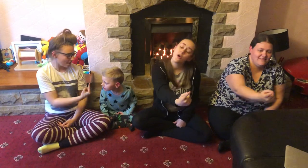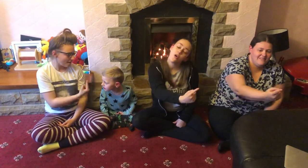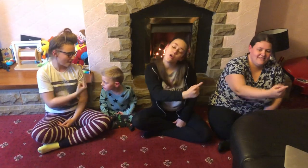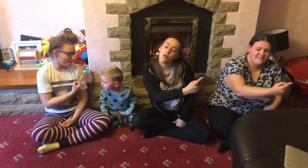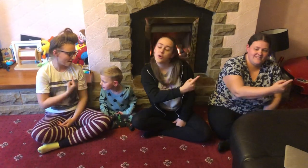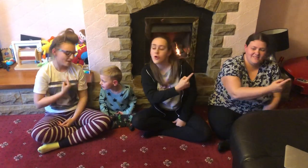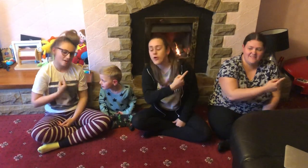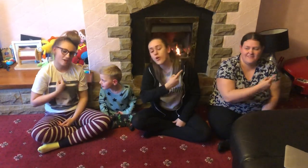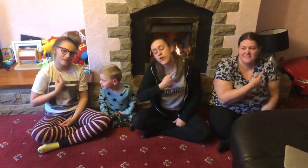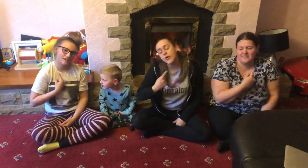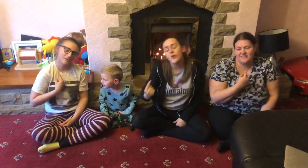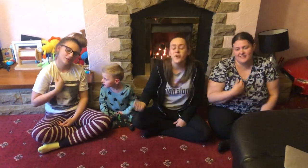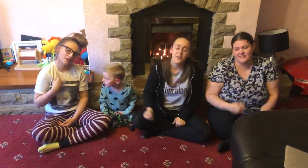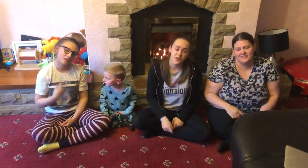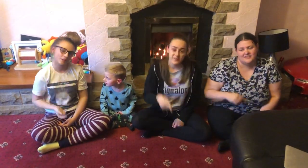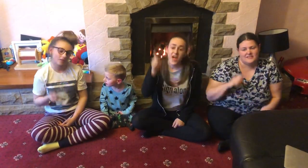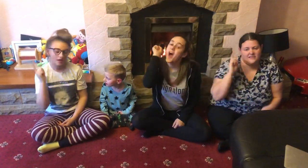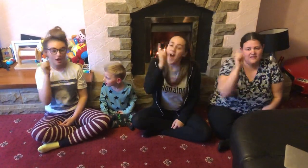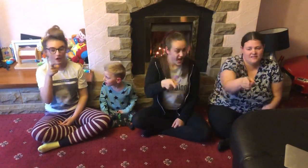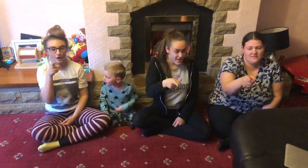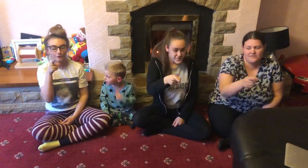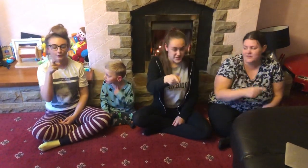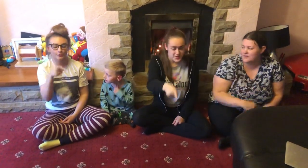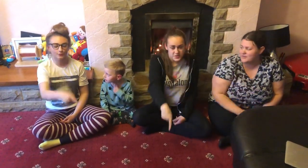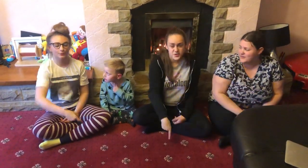of you